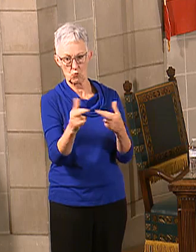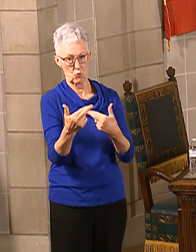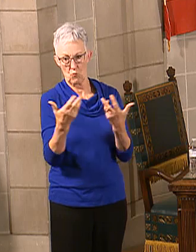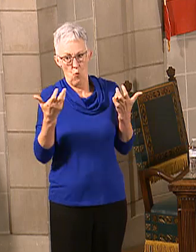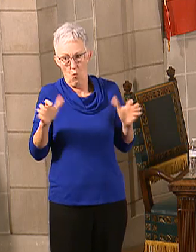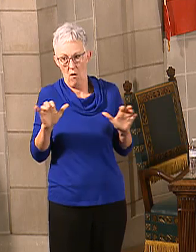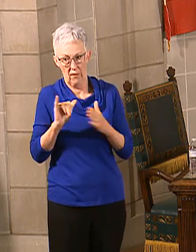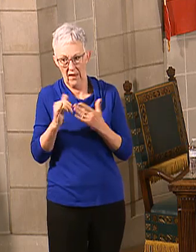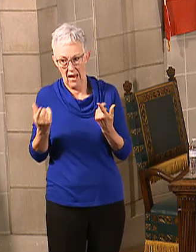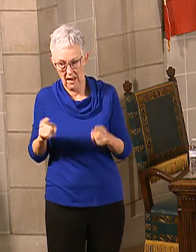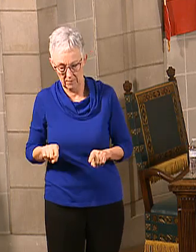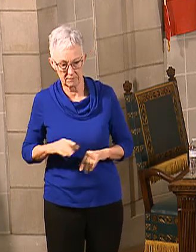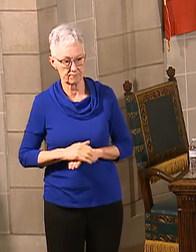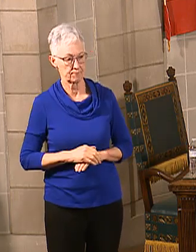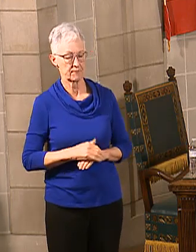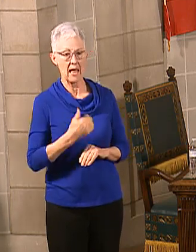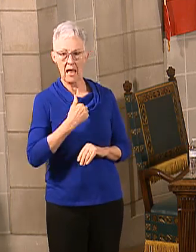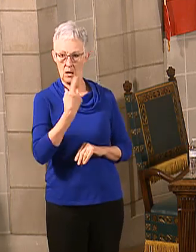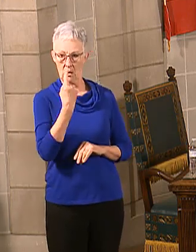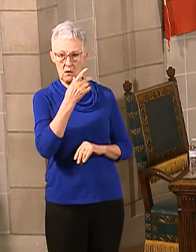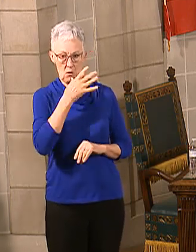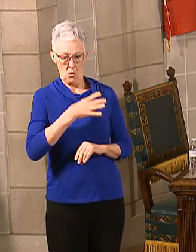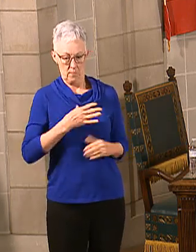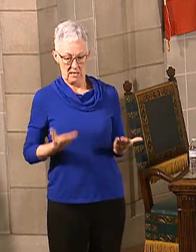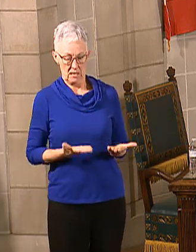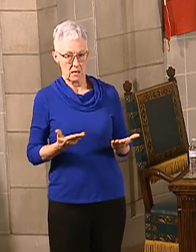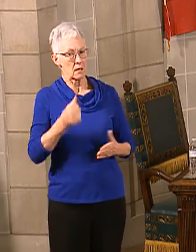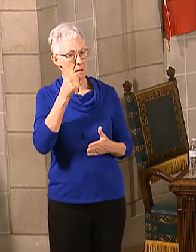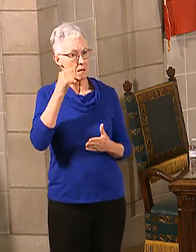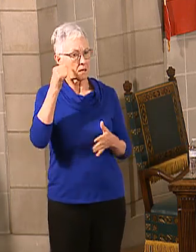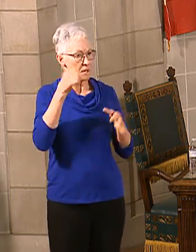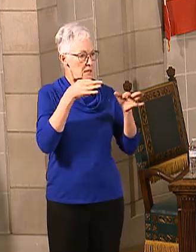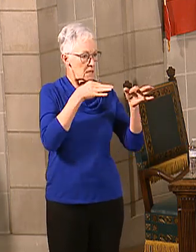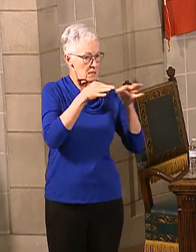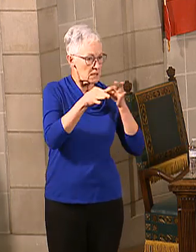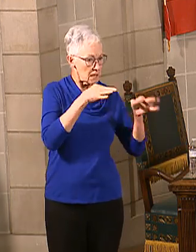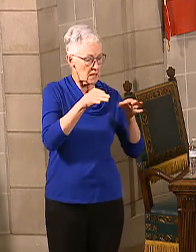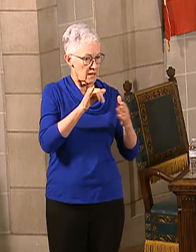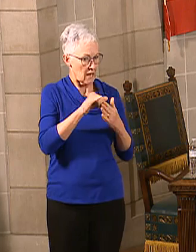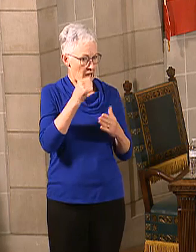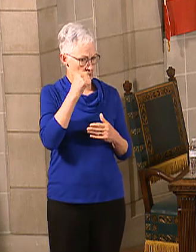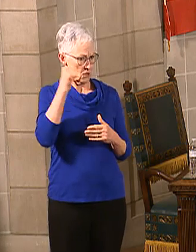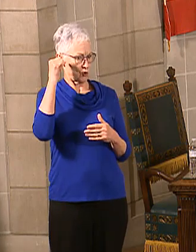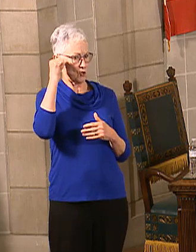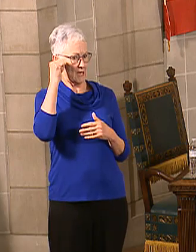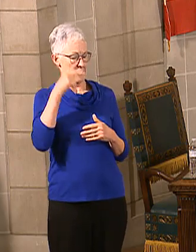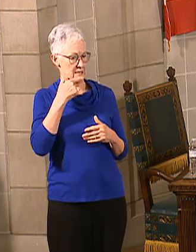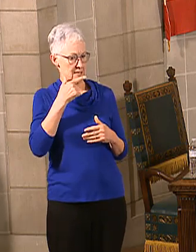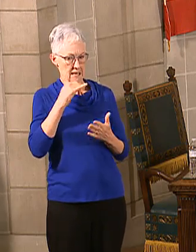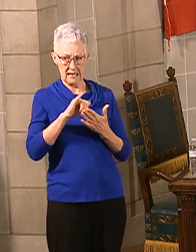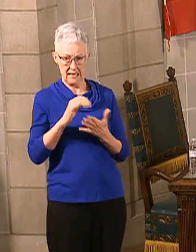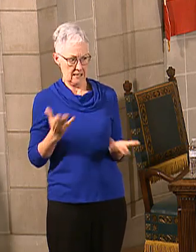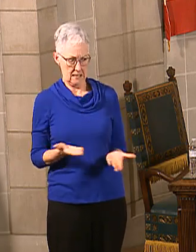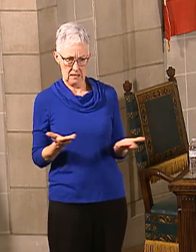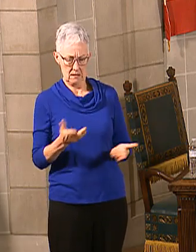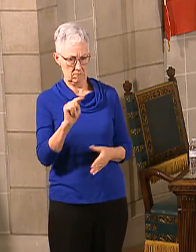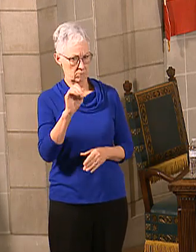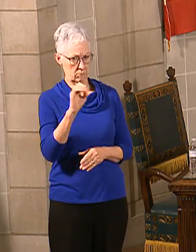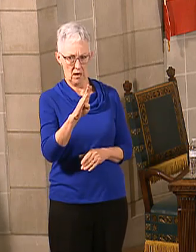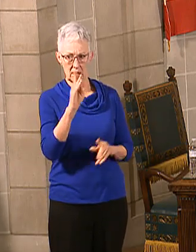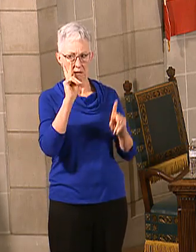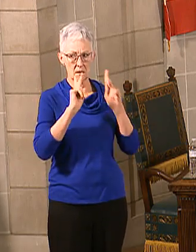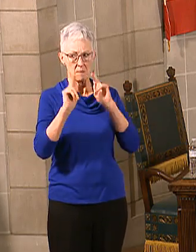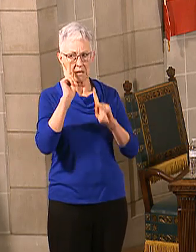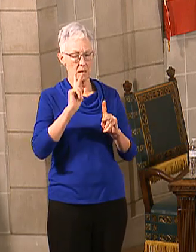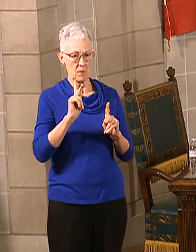we had Martha Stoddard here yesterday talking about how we got a D on one of the social distancing things that had to do with cell phones and people moving around.